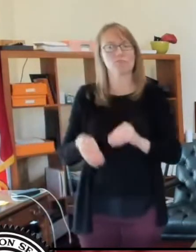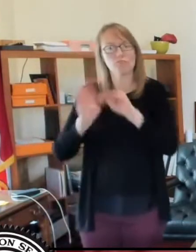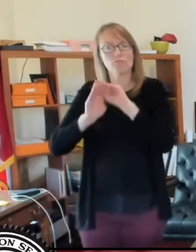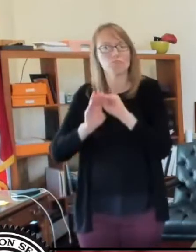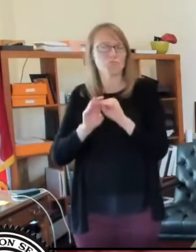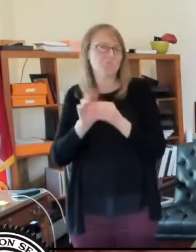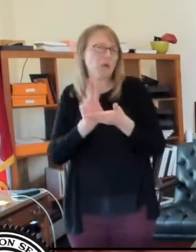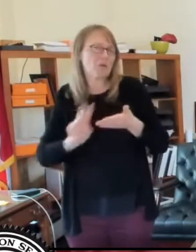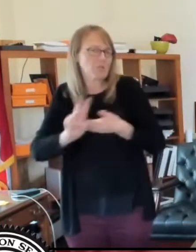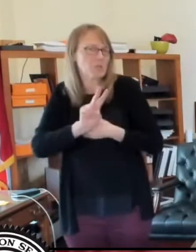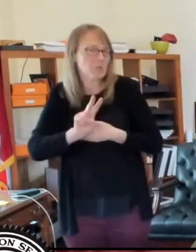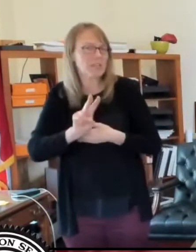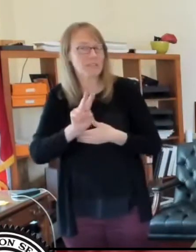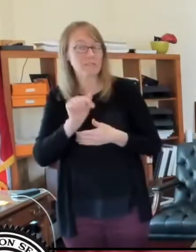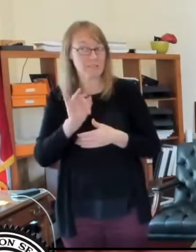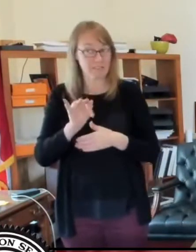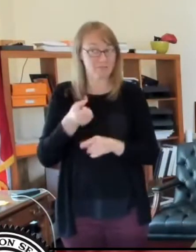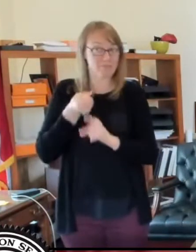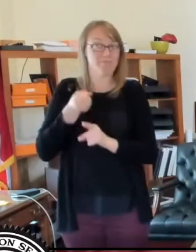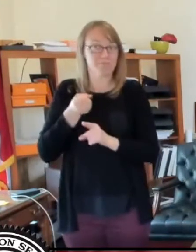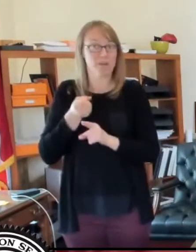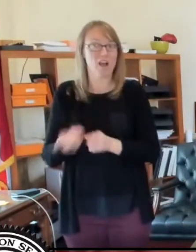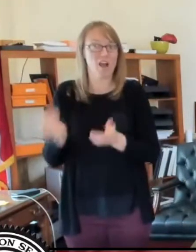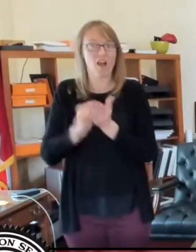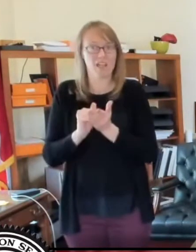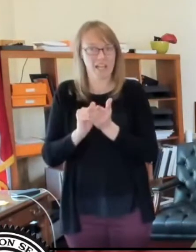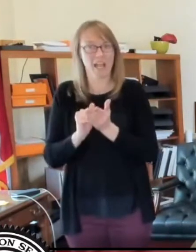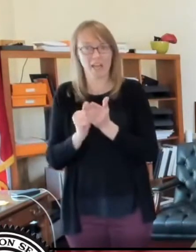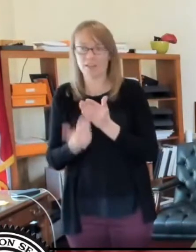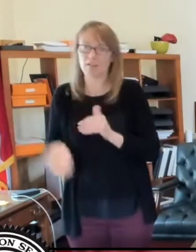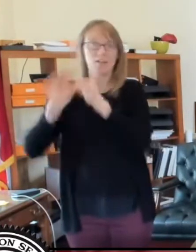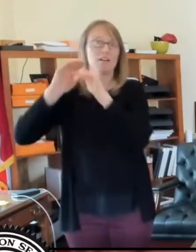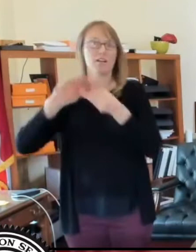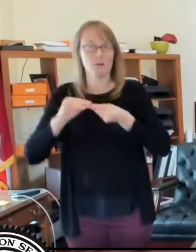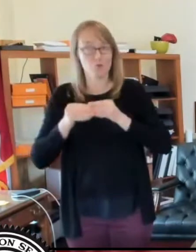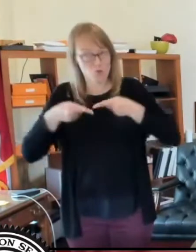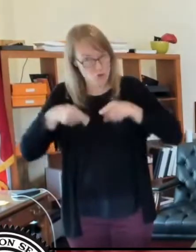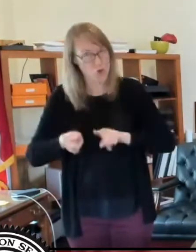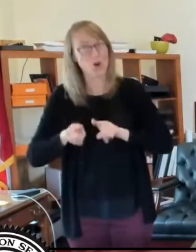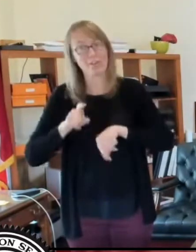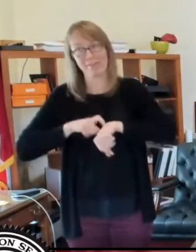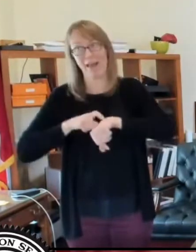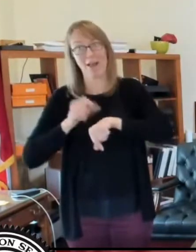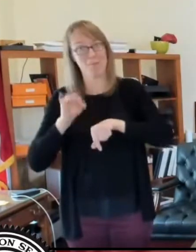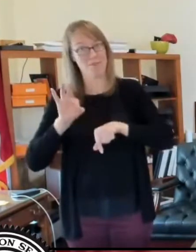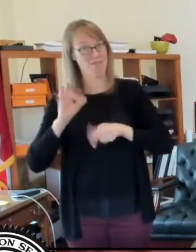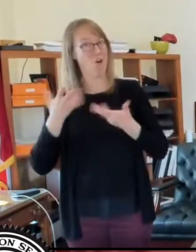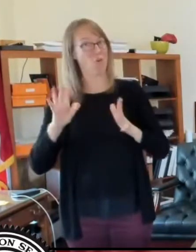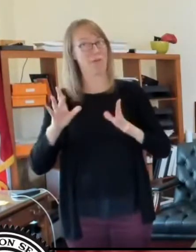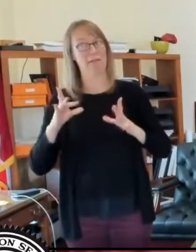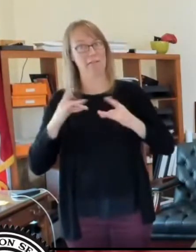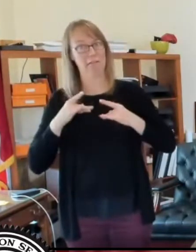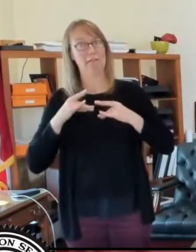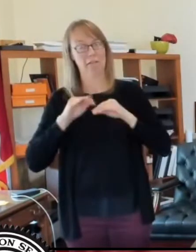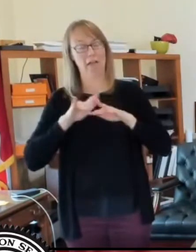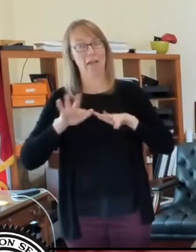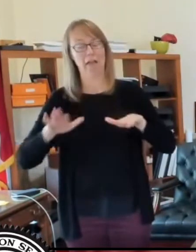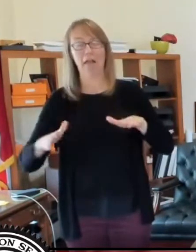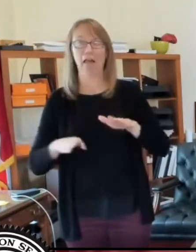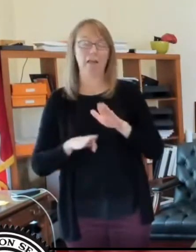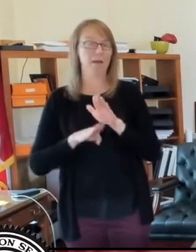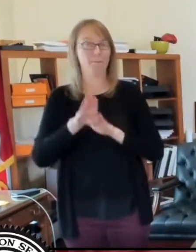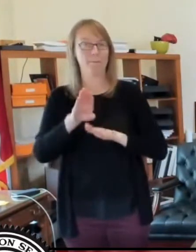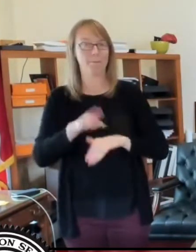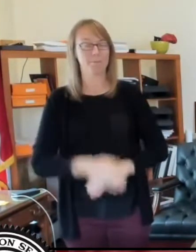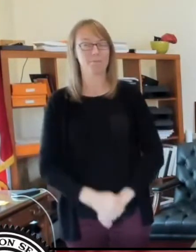capacity. Many of them are very full, near 90% or fuller. What are the contingency plans on the back end of